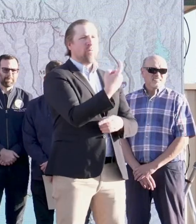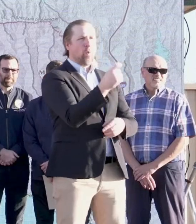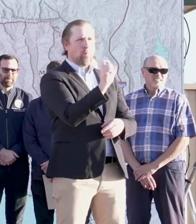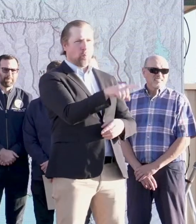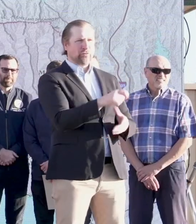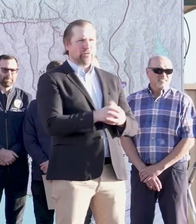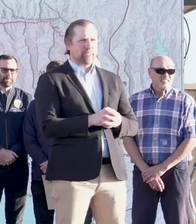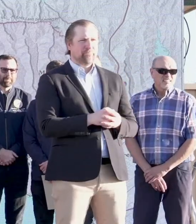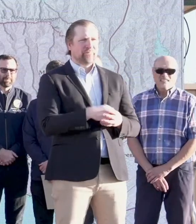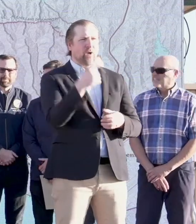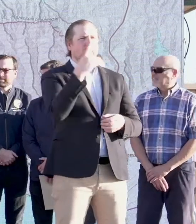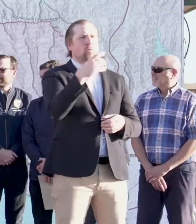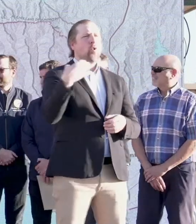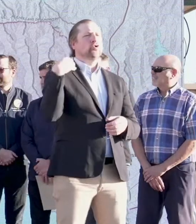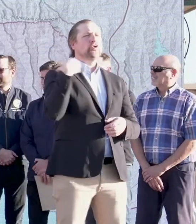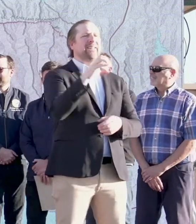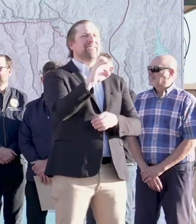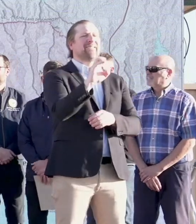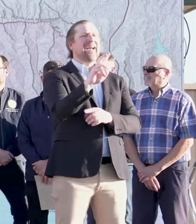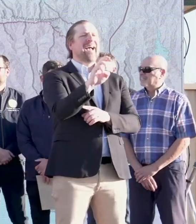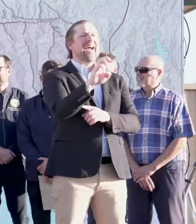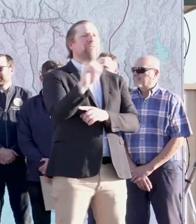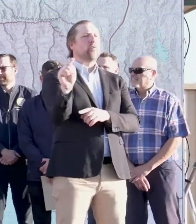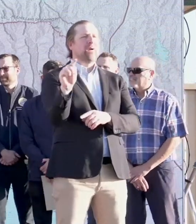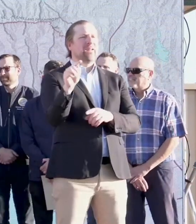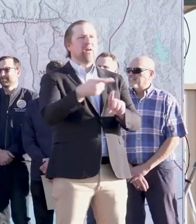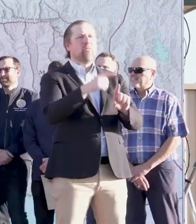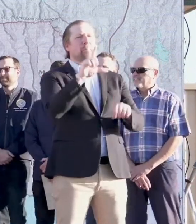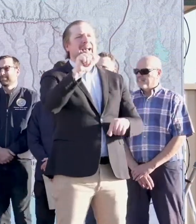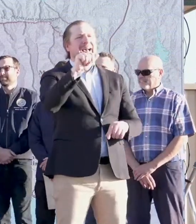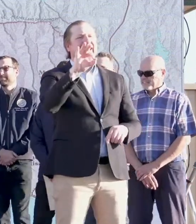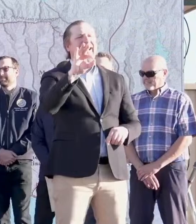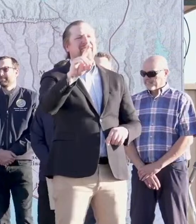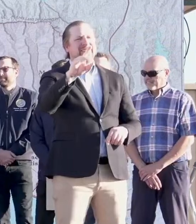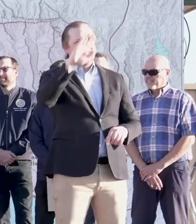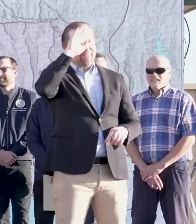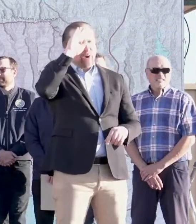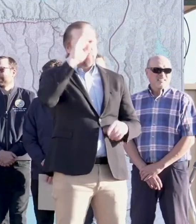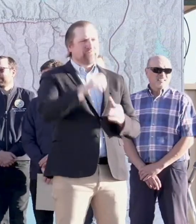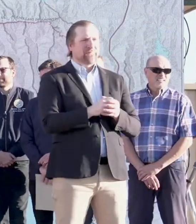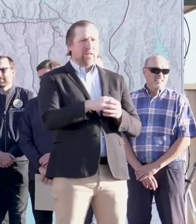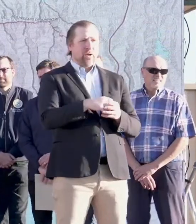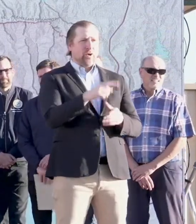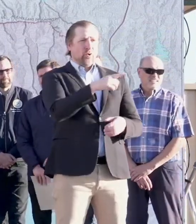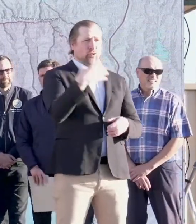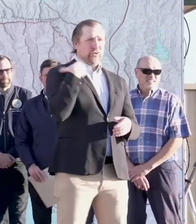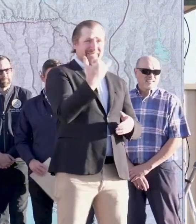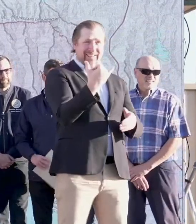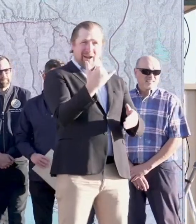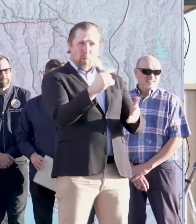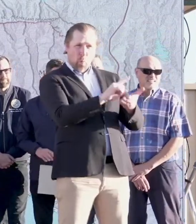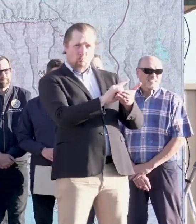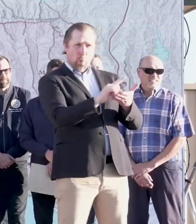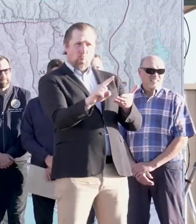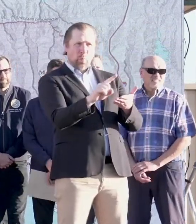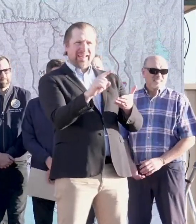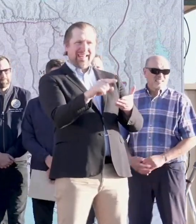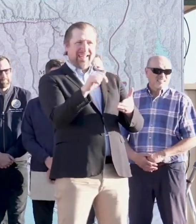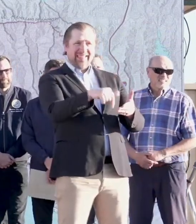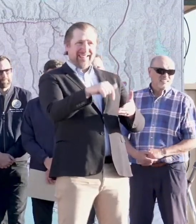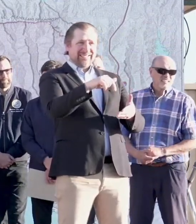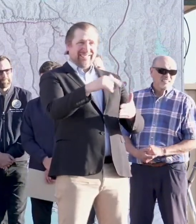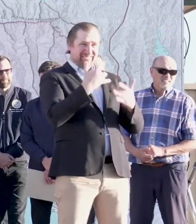question for Chief Everett from LA Fire Department. Chief, we're more than a week now into this